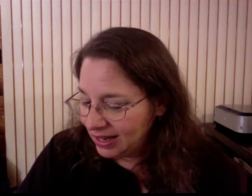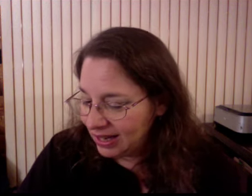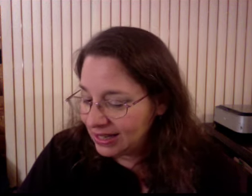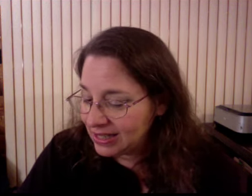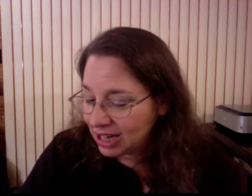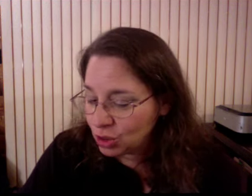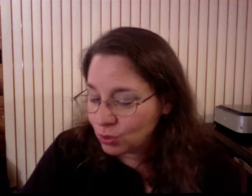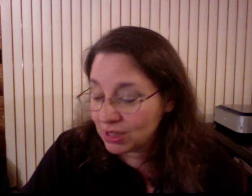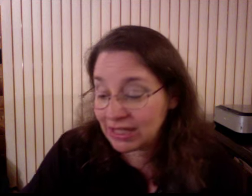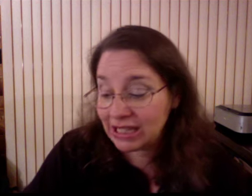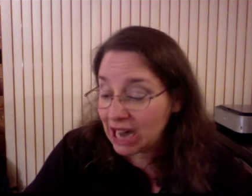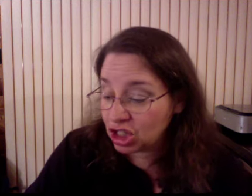In sexual seduction,